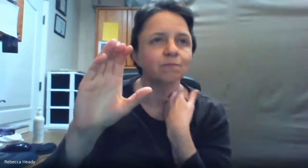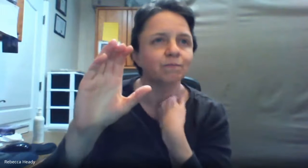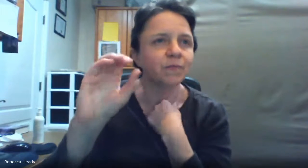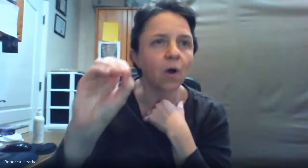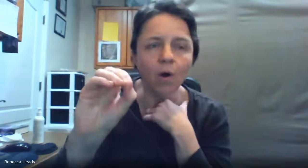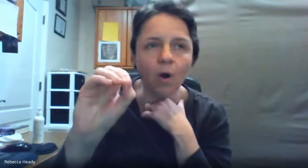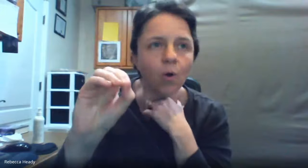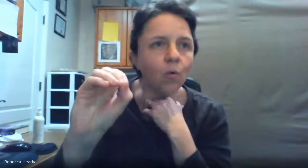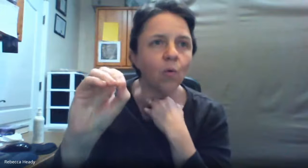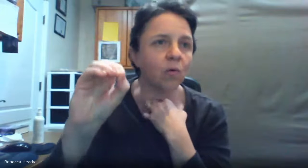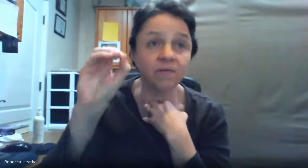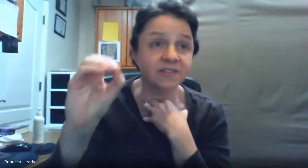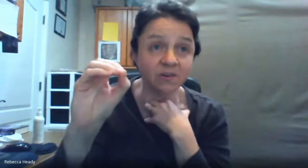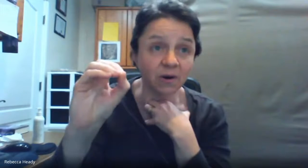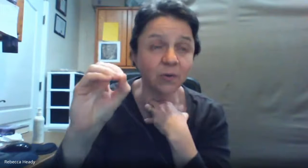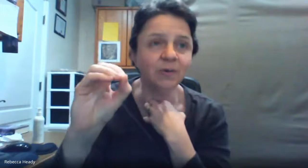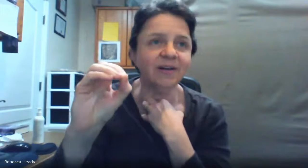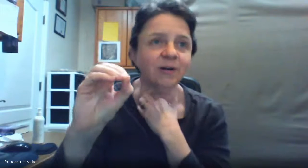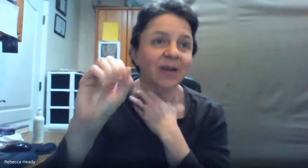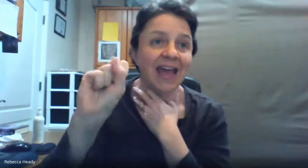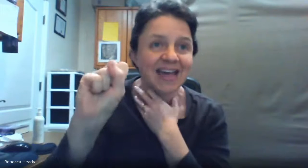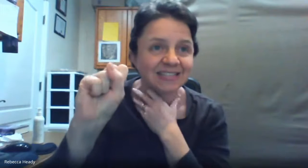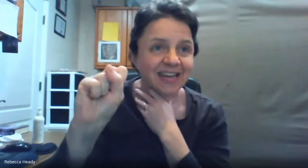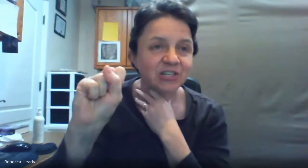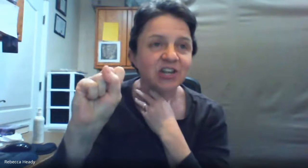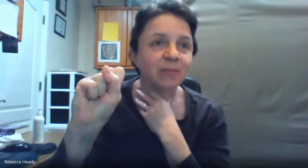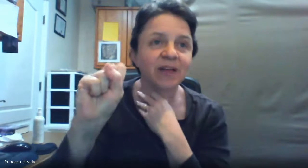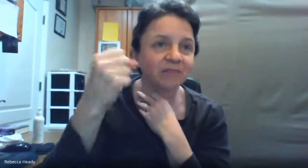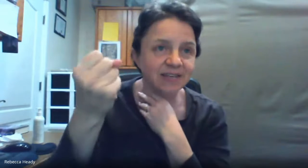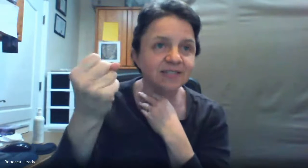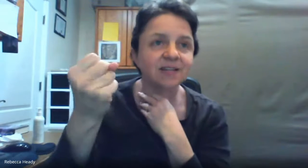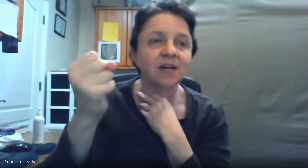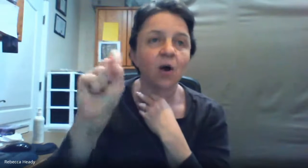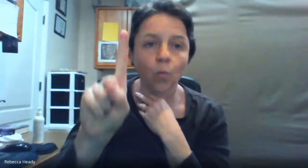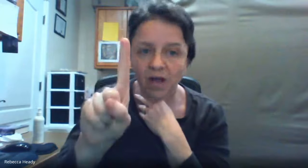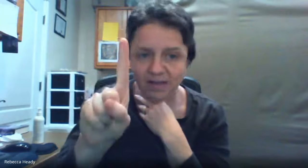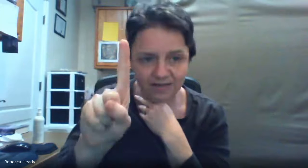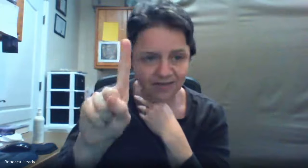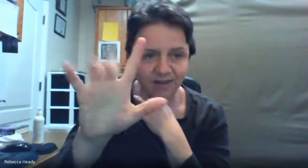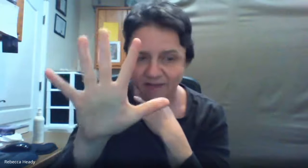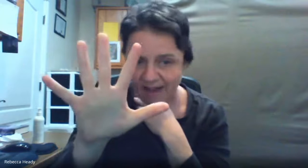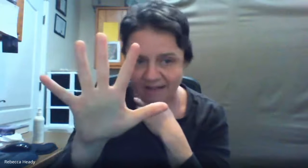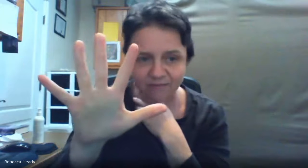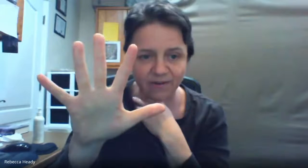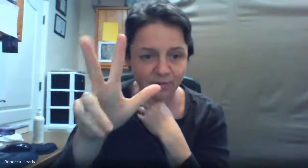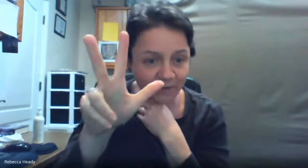the O or the 0, an S hand shape like a fist, a 1, a 5, a